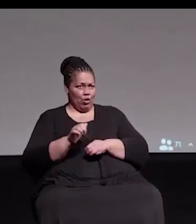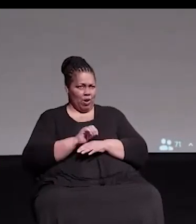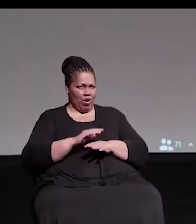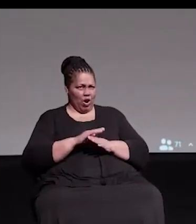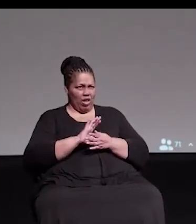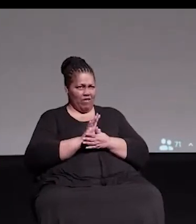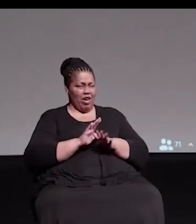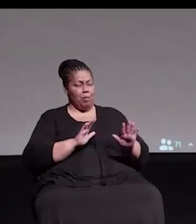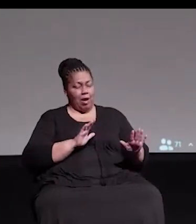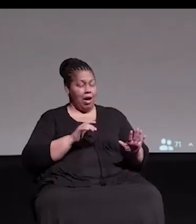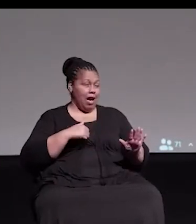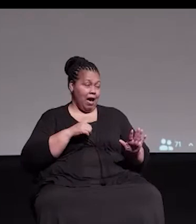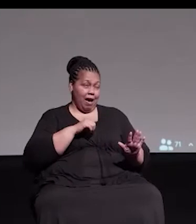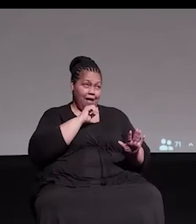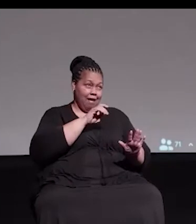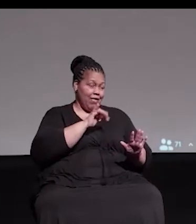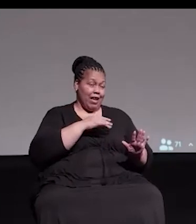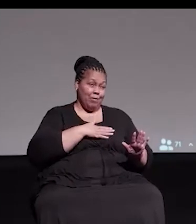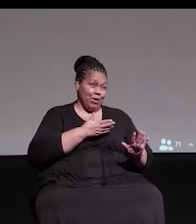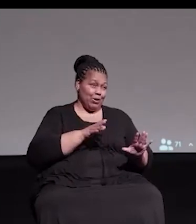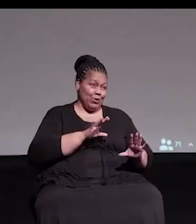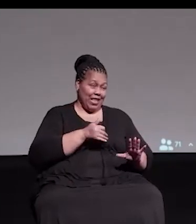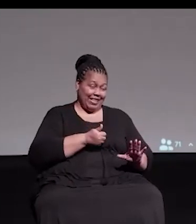I love doing, I'll do that anytime.